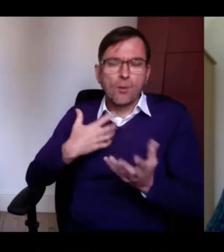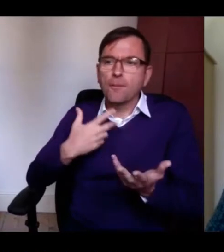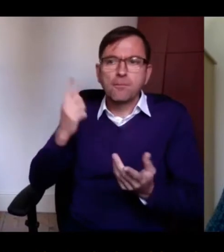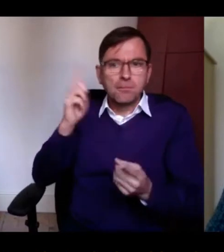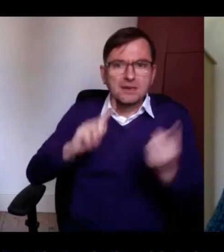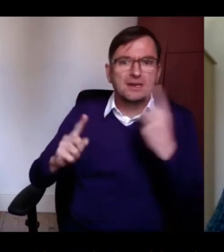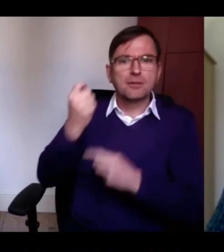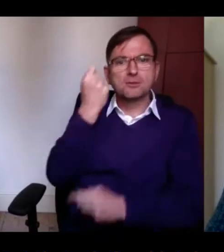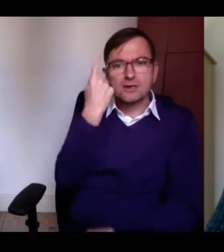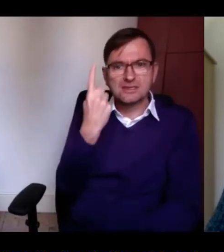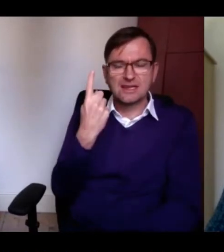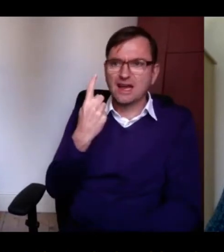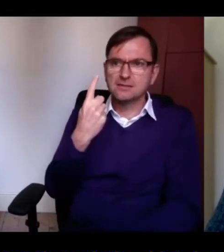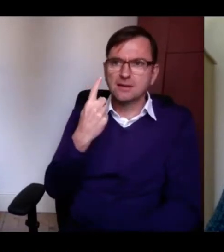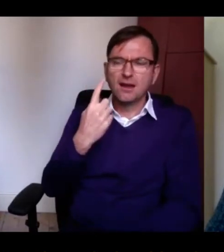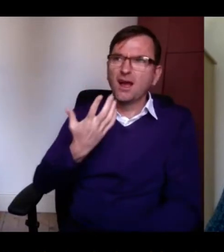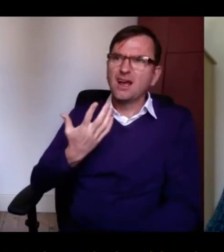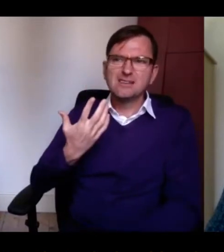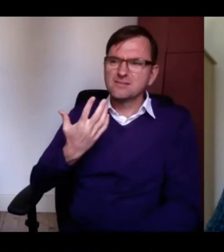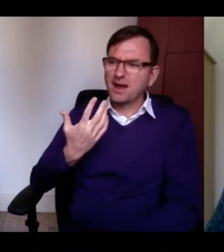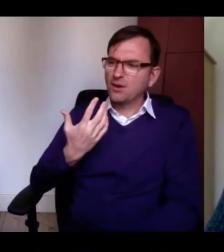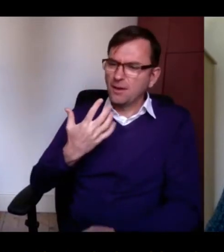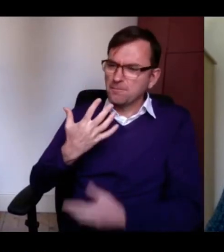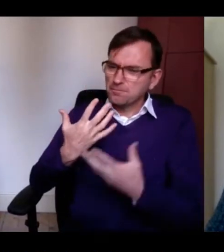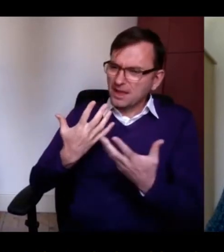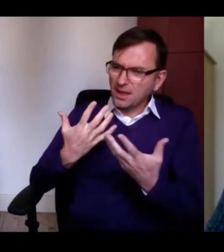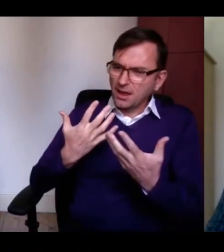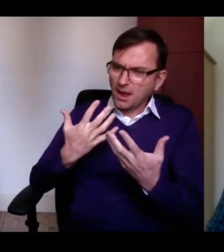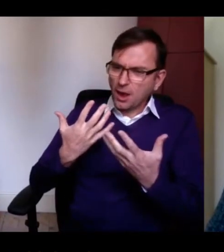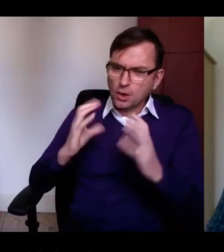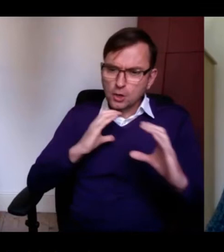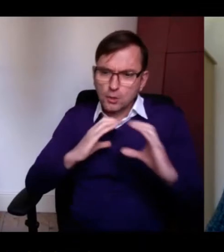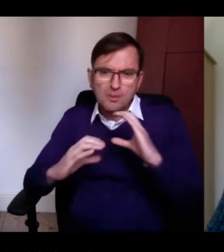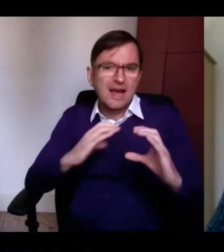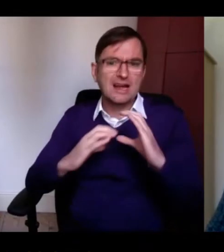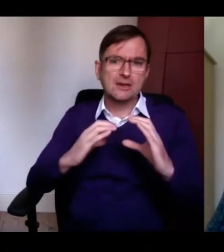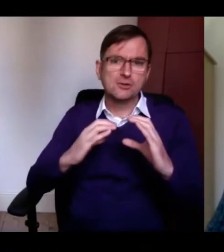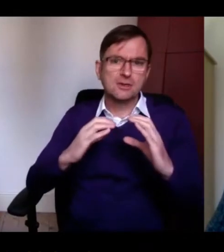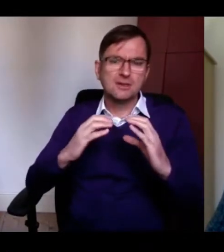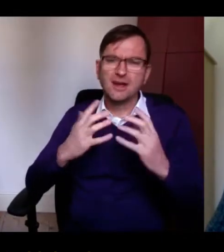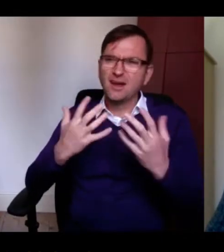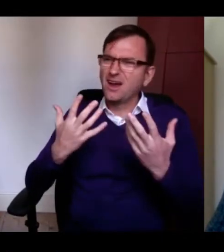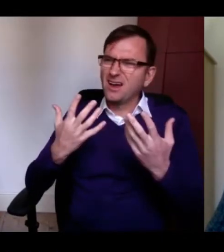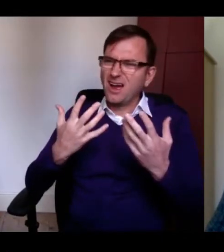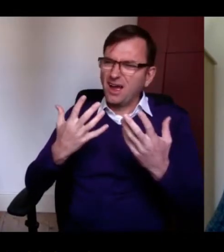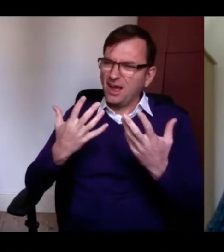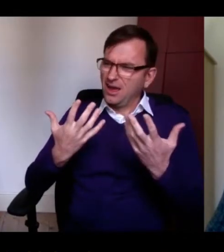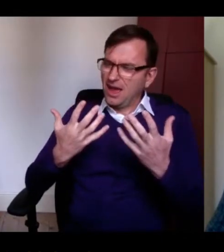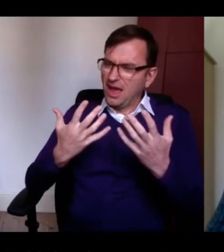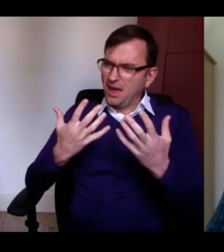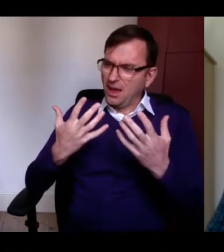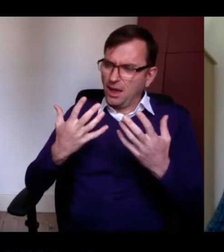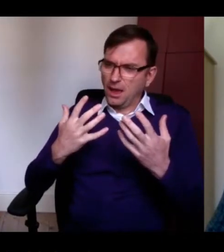relationship's important for people to understand who I am. I think, when you communicate with